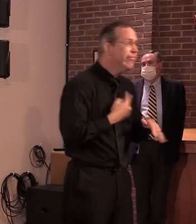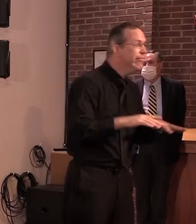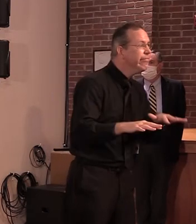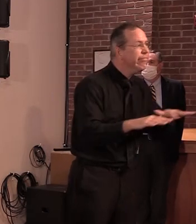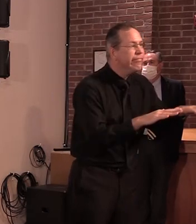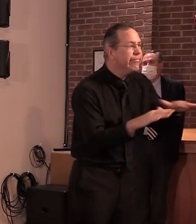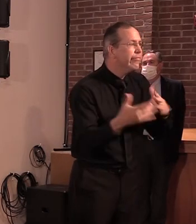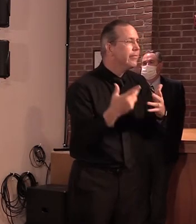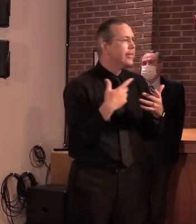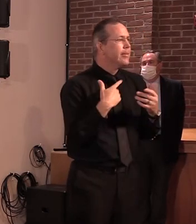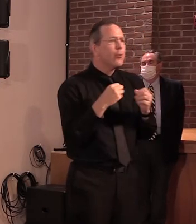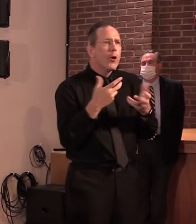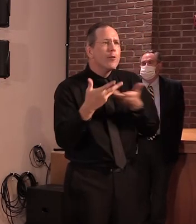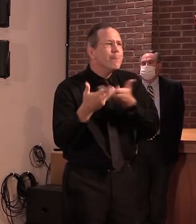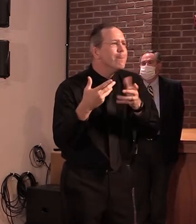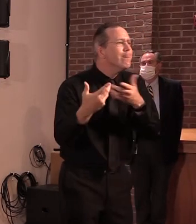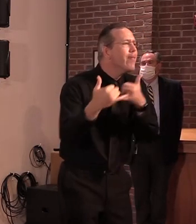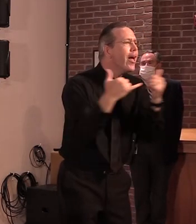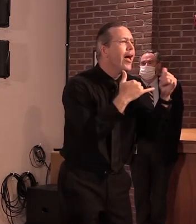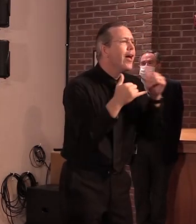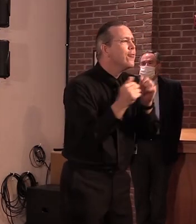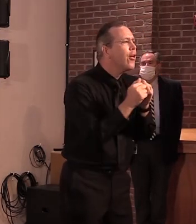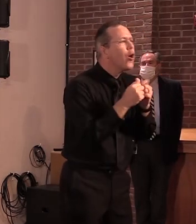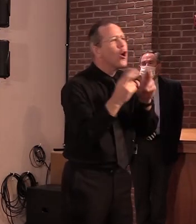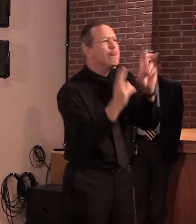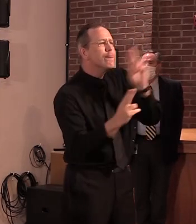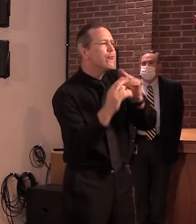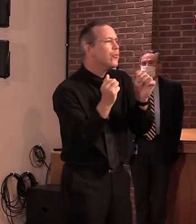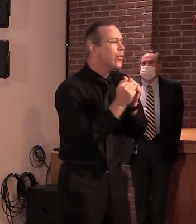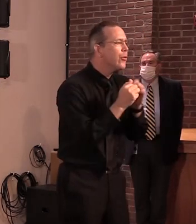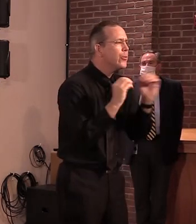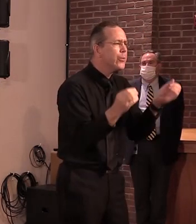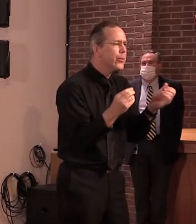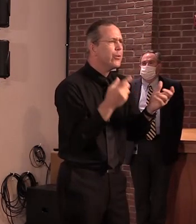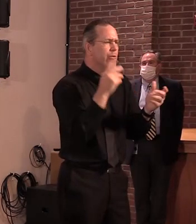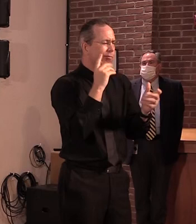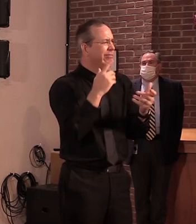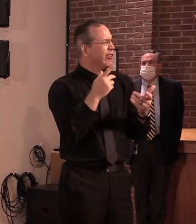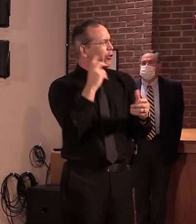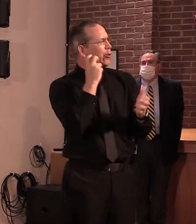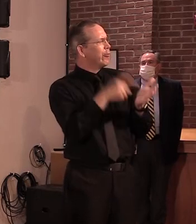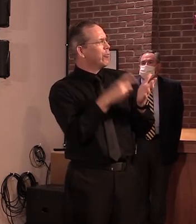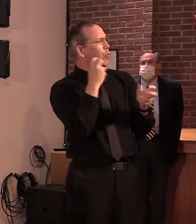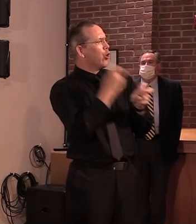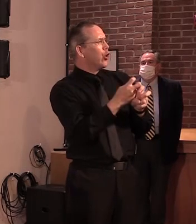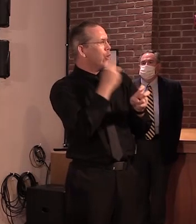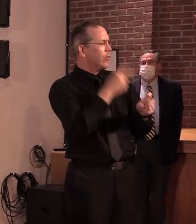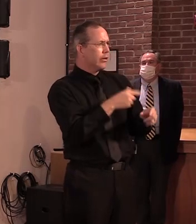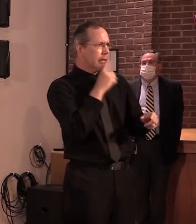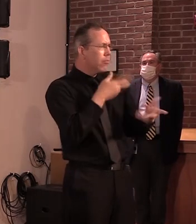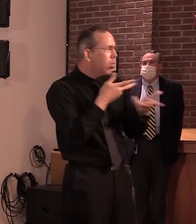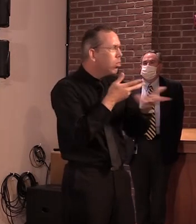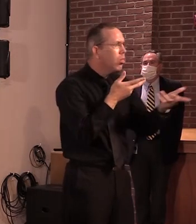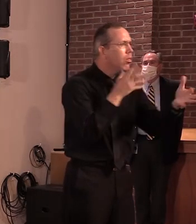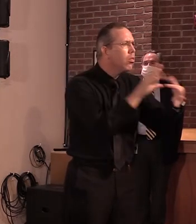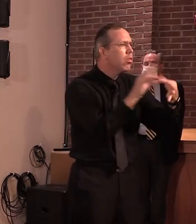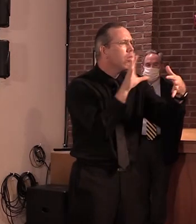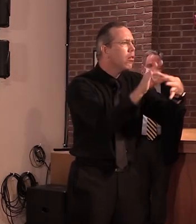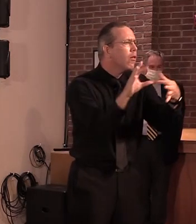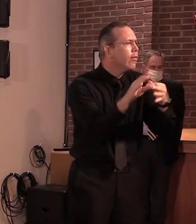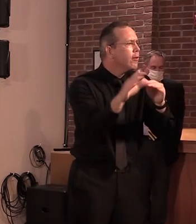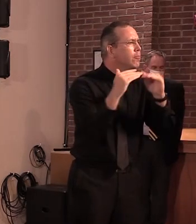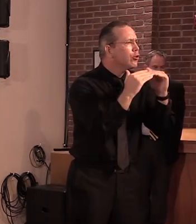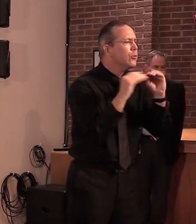connection has been really upending. I know that educators know this too, which is why they are working so hard to